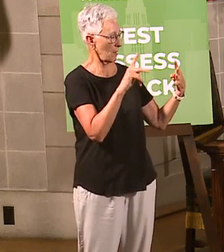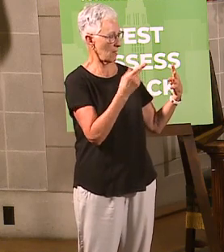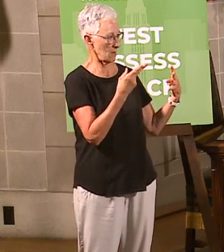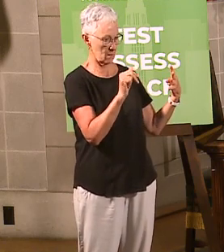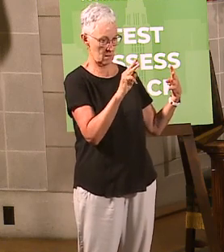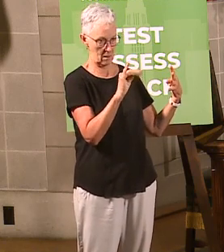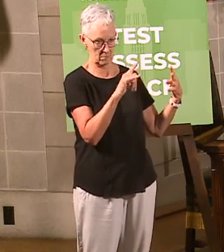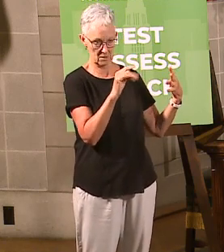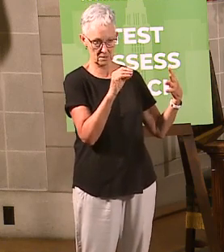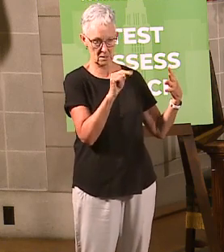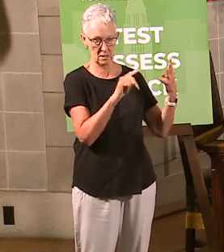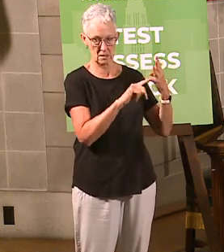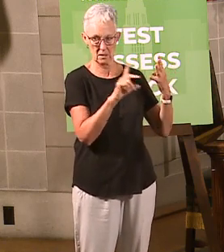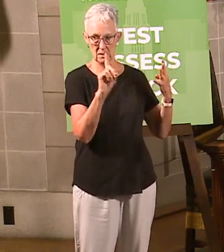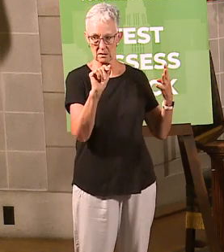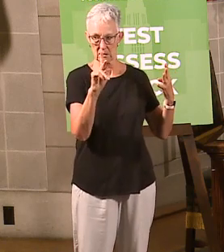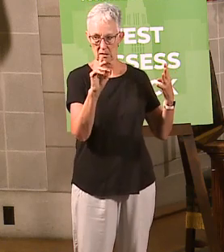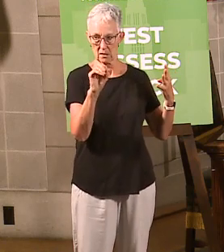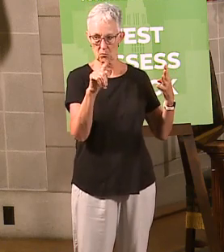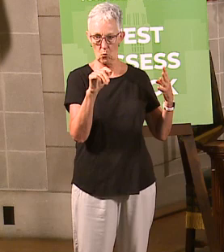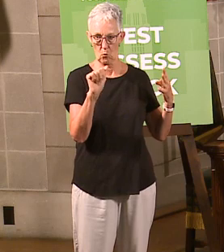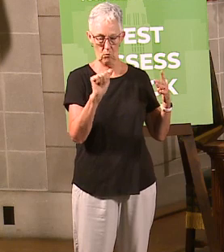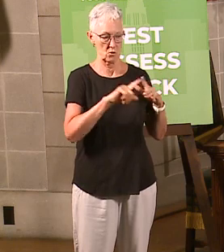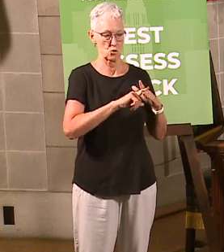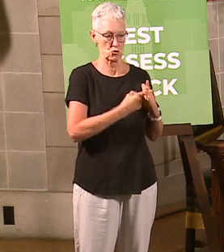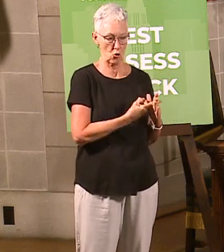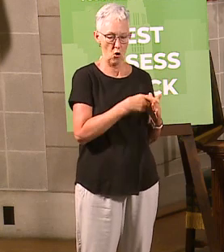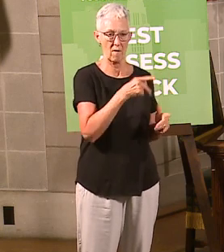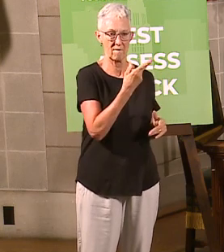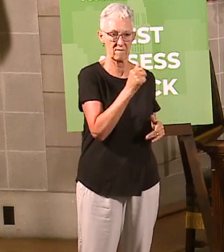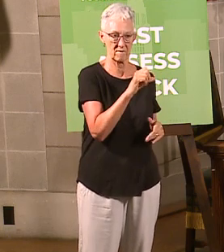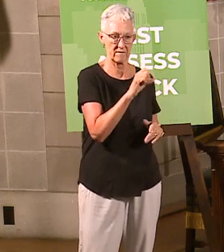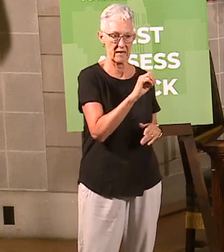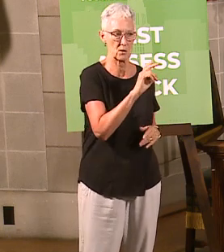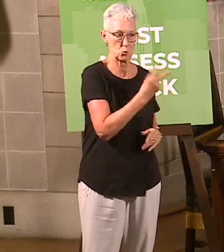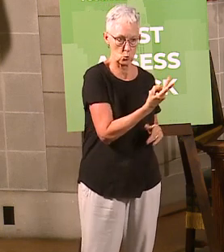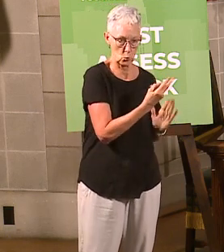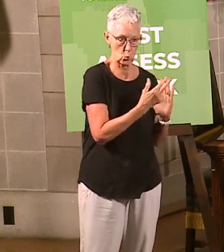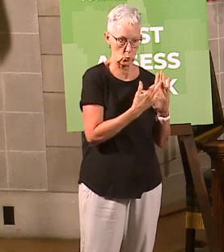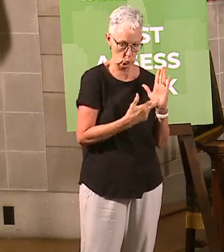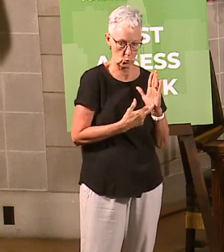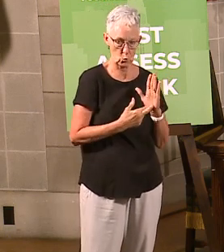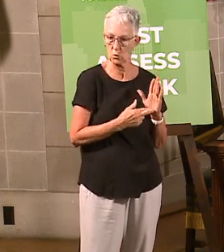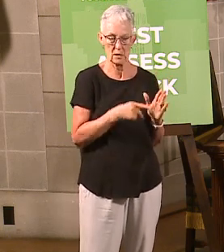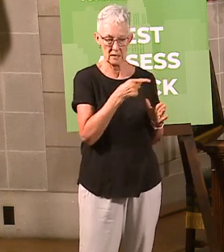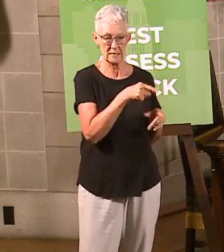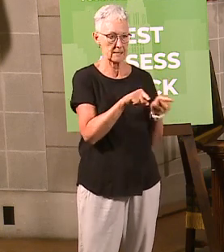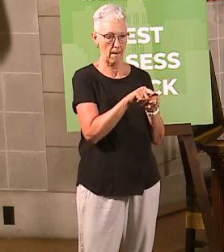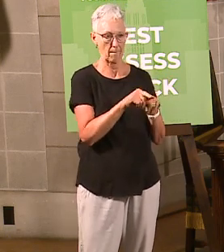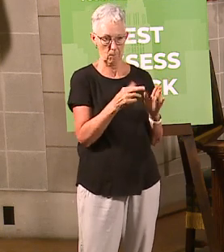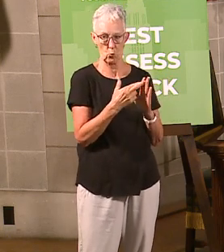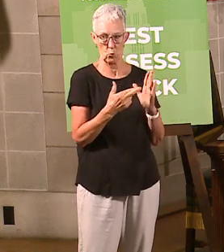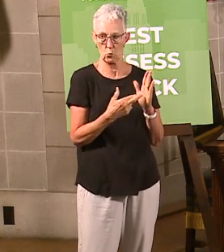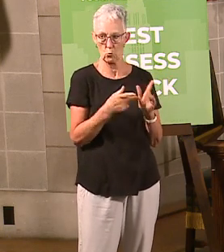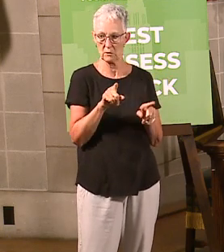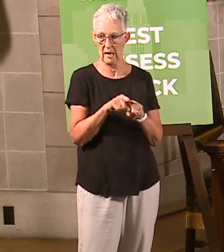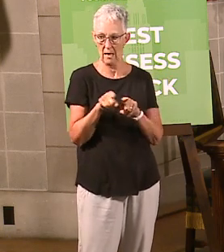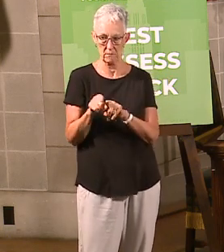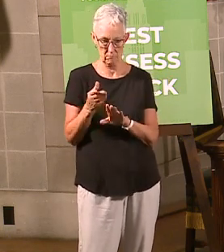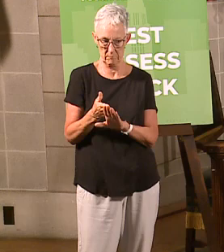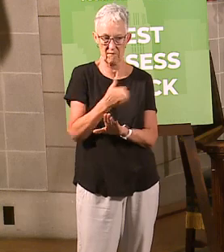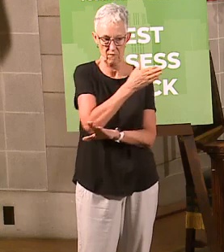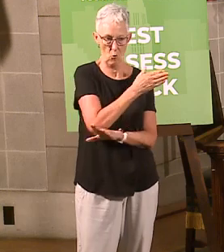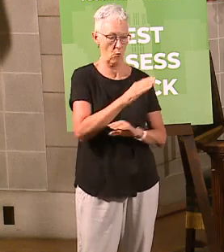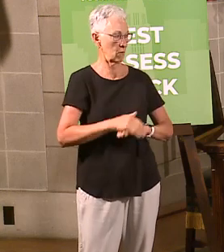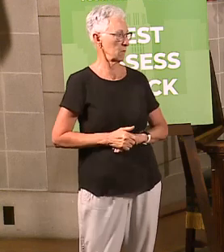Hamilton, and Dakota will be going into Phase 2, so those Phase 2 requirements will be similar to what it was before for everybody else. Now that's